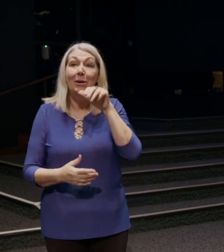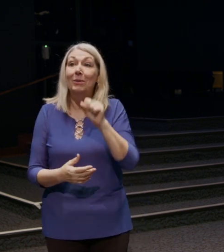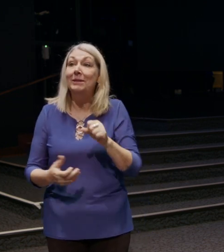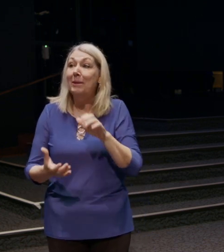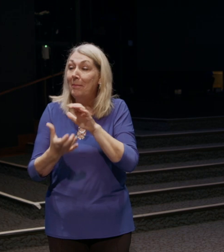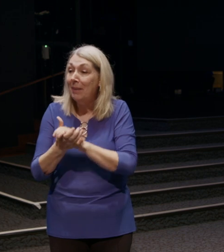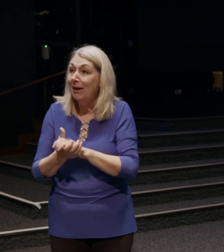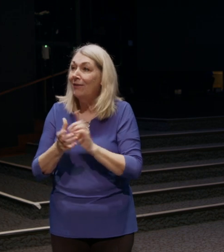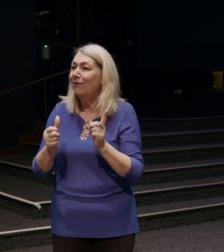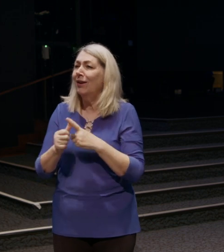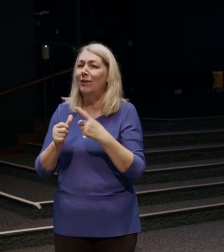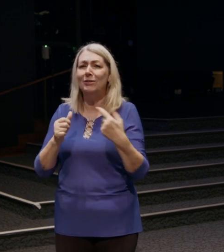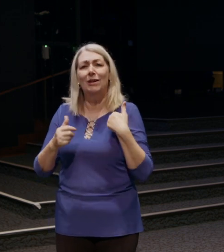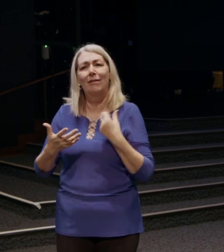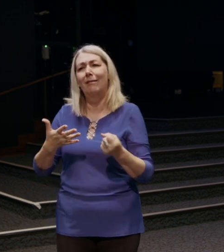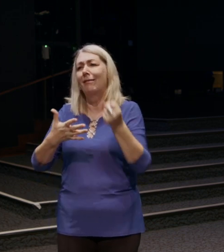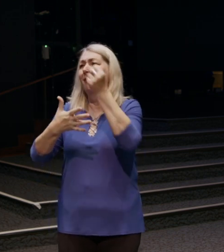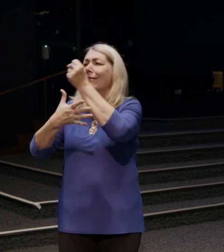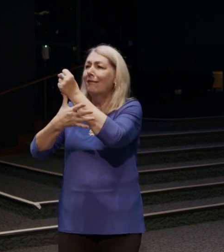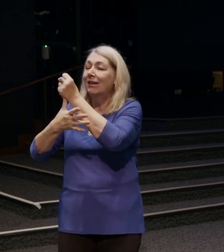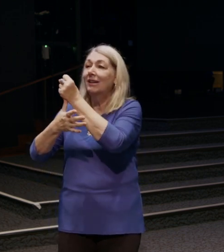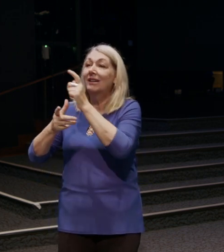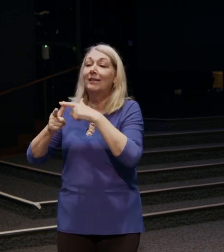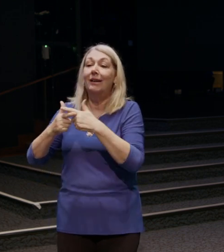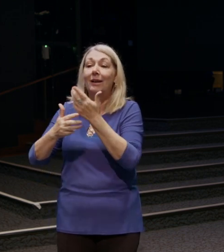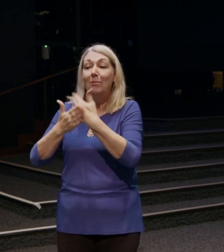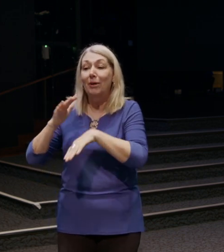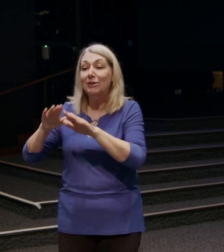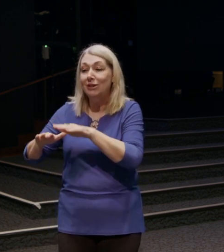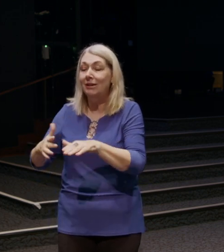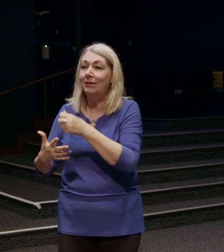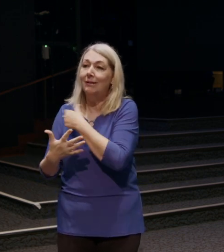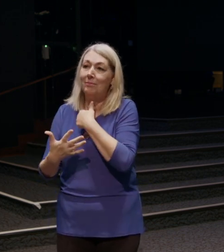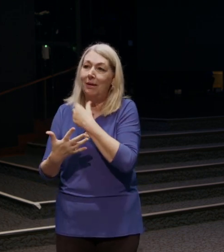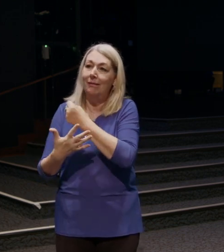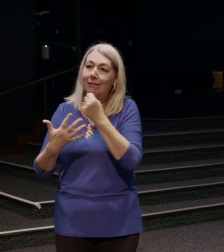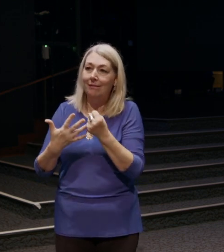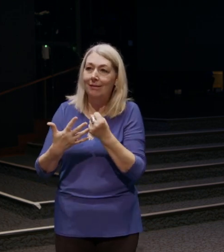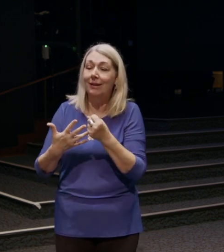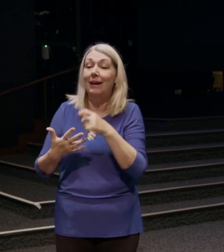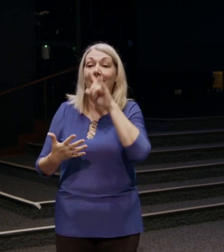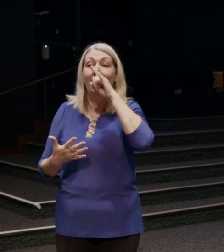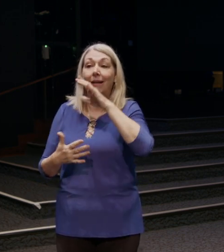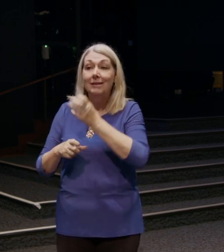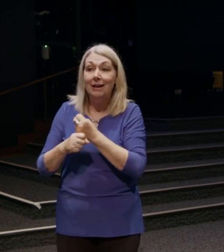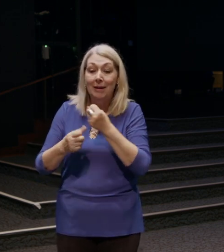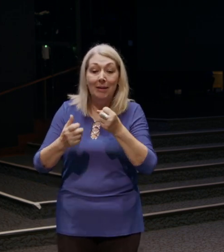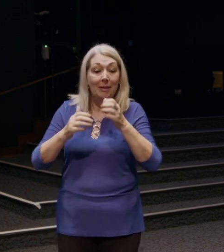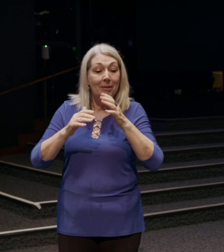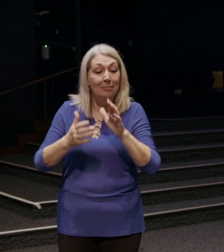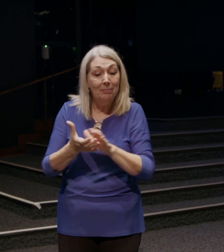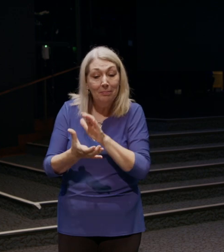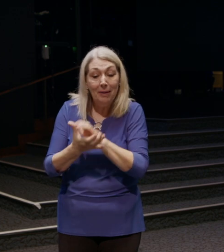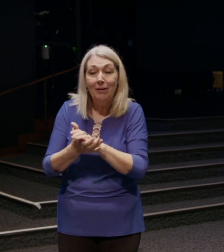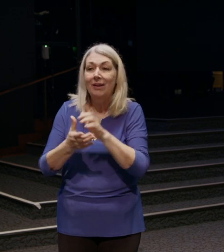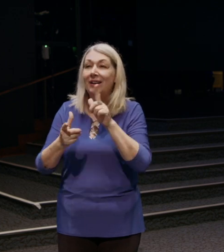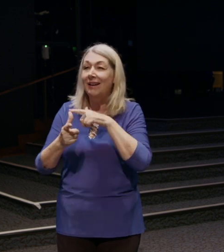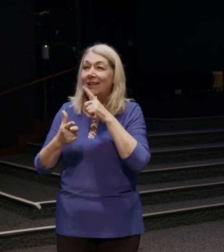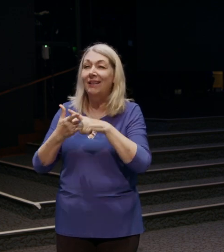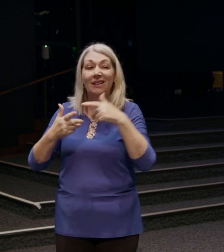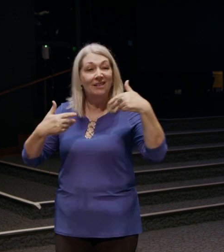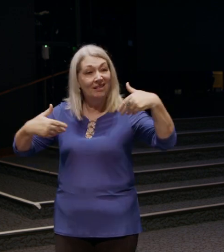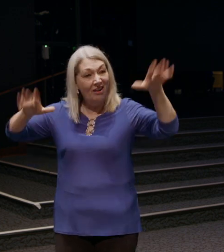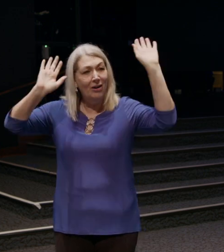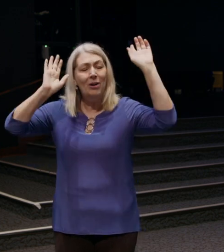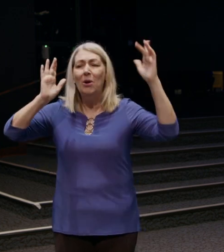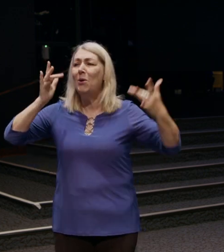kids, and I kind of moved down and moved down, moved down. Then the kids got married, and all of a sudden, I got bumped all the way up. And then